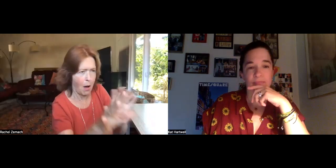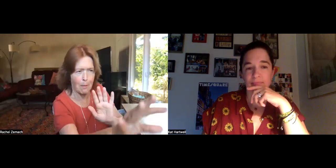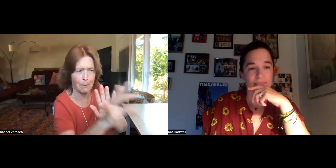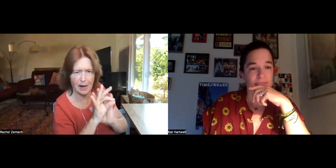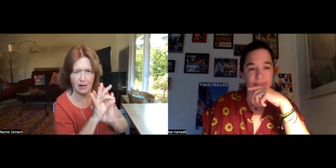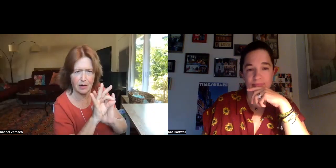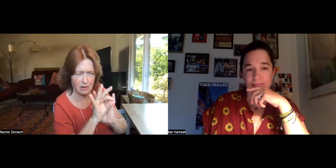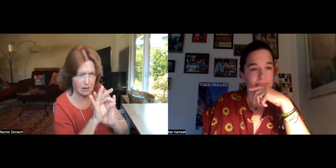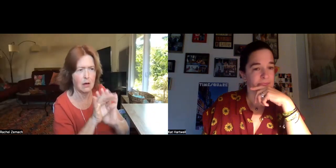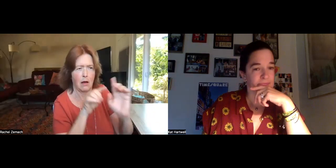Pick.